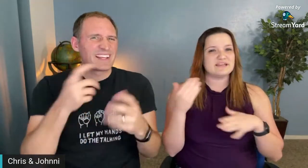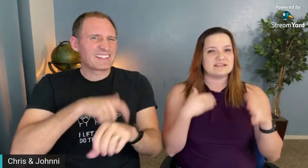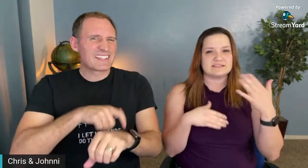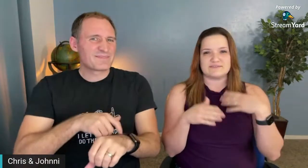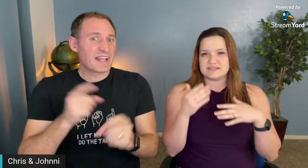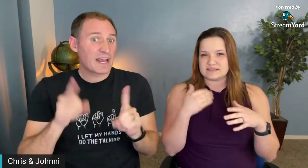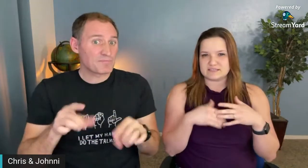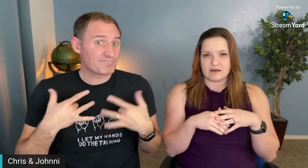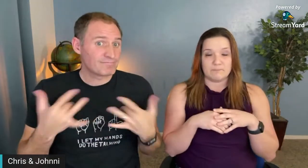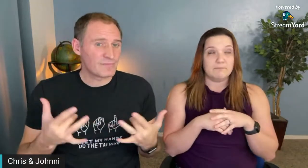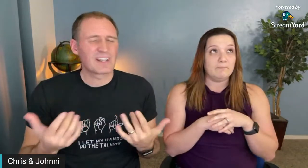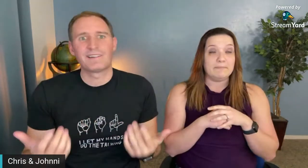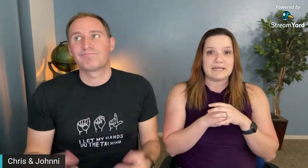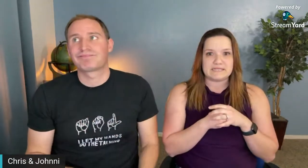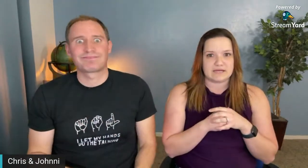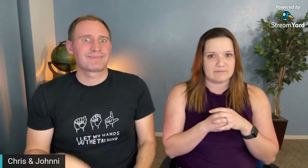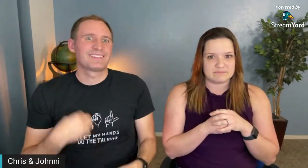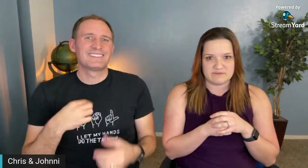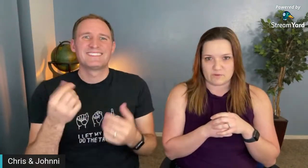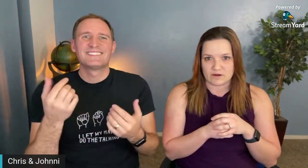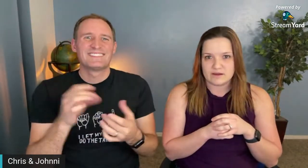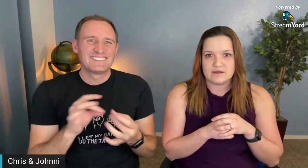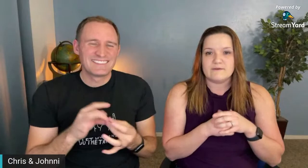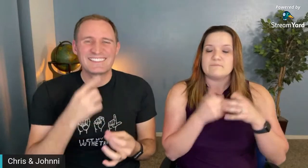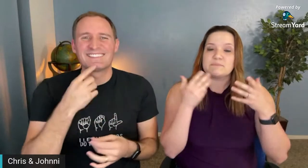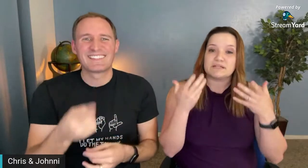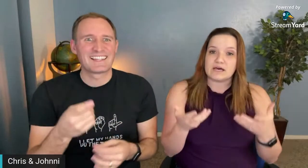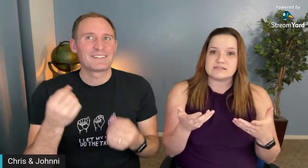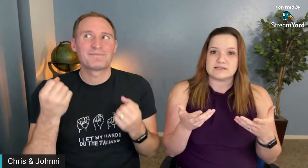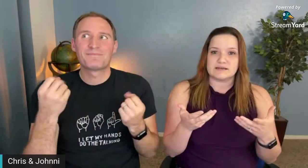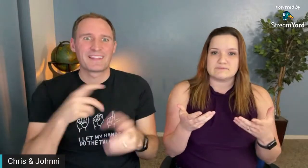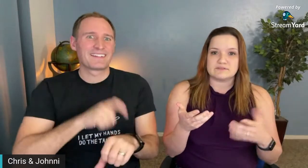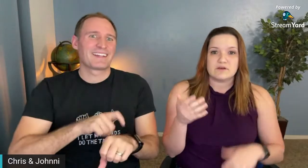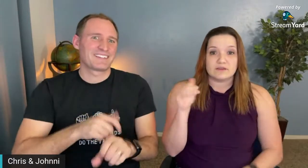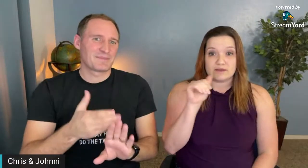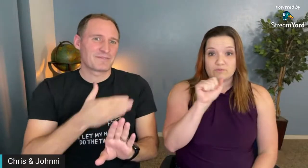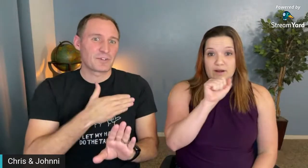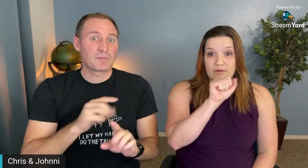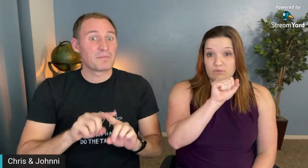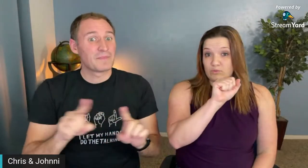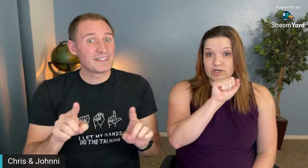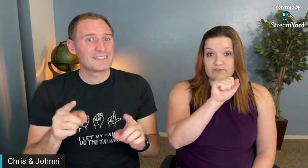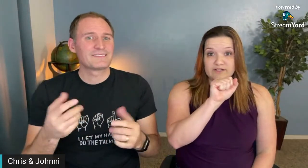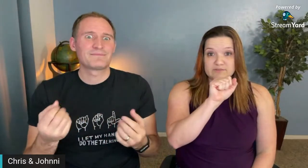this many times before, but a lot of times, like we're going to finger spell,